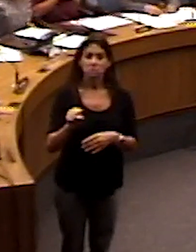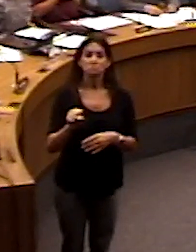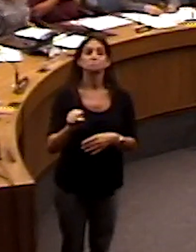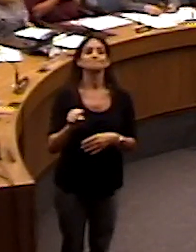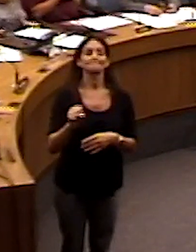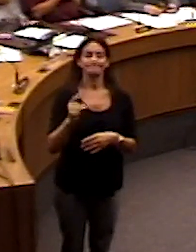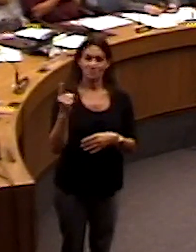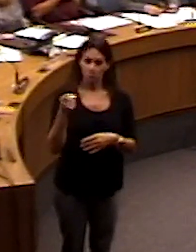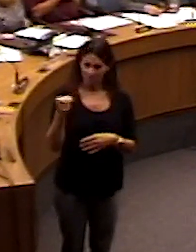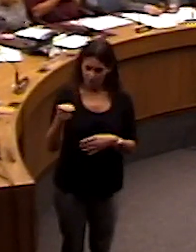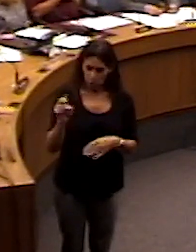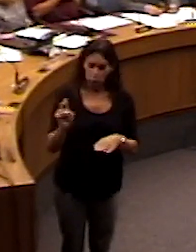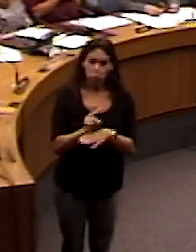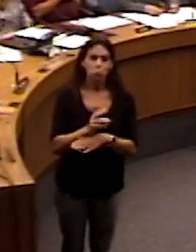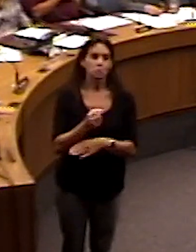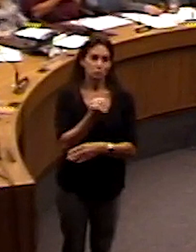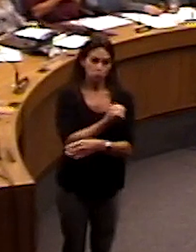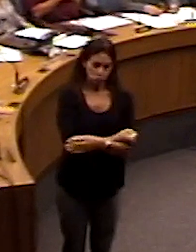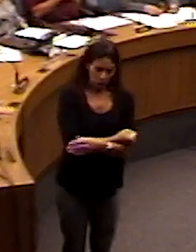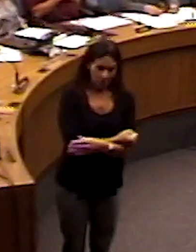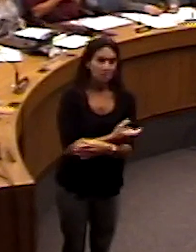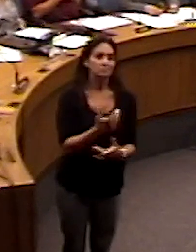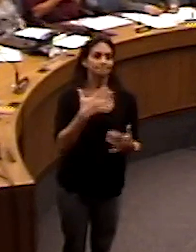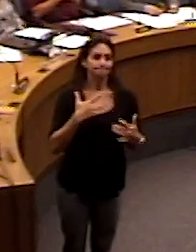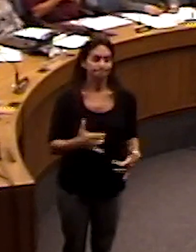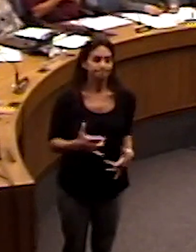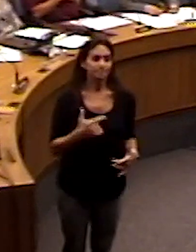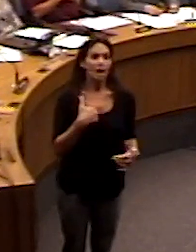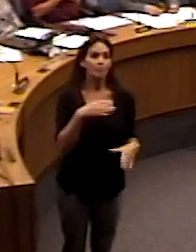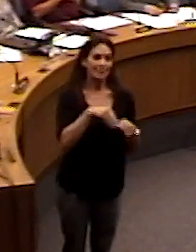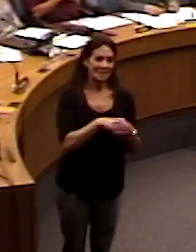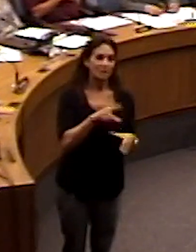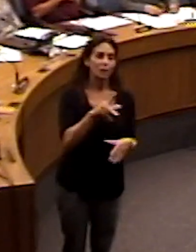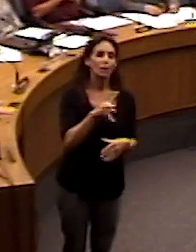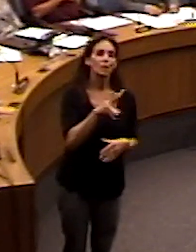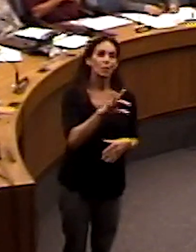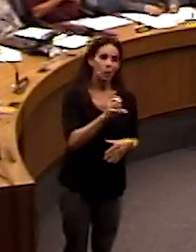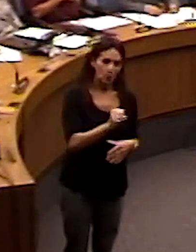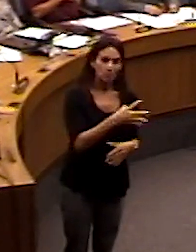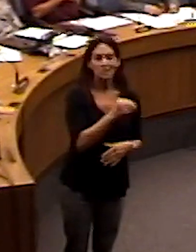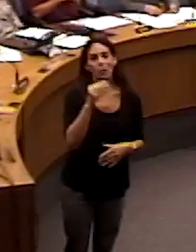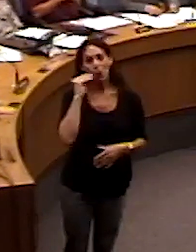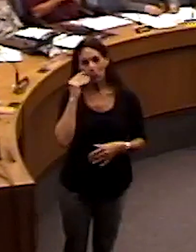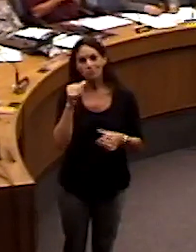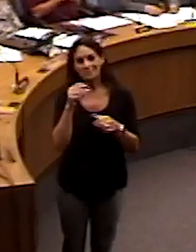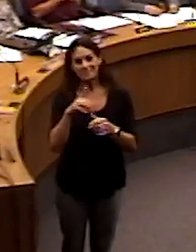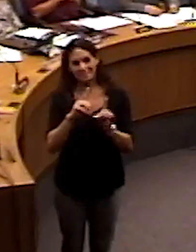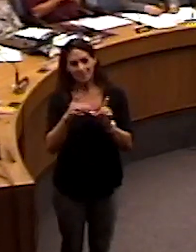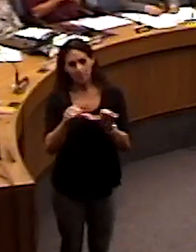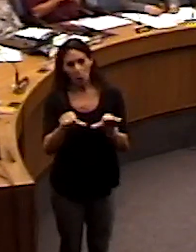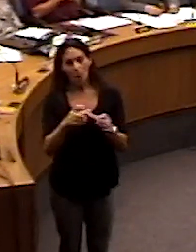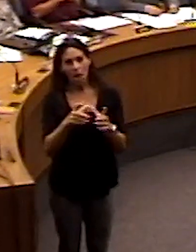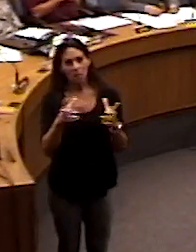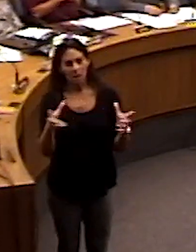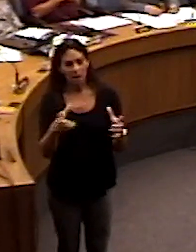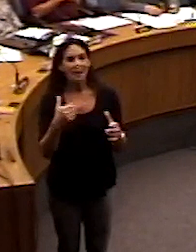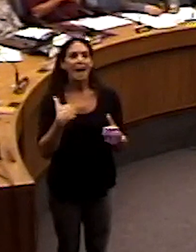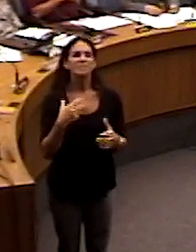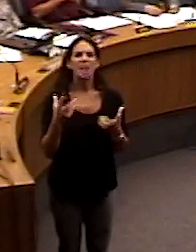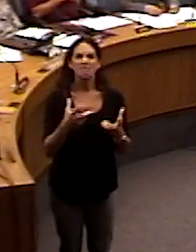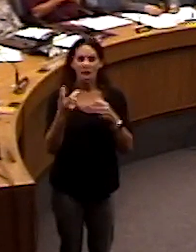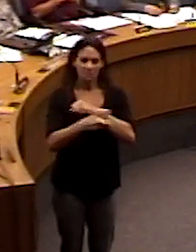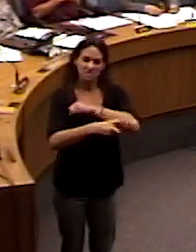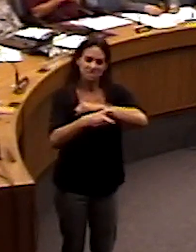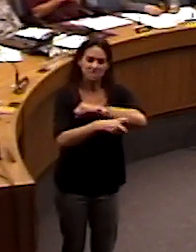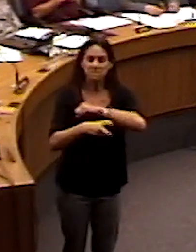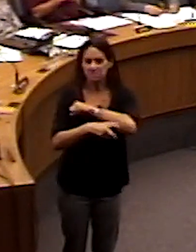abuse. And unfortunately, I'm in Lowe's and Home Depot a lot because of my business. And we have a lot of shoplifting going